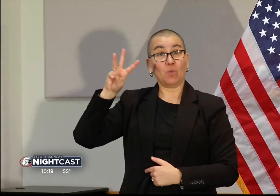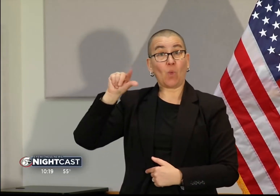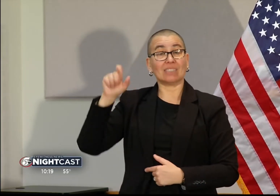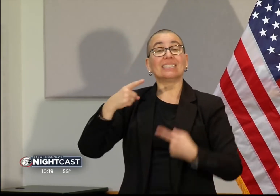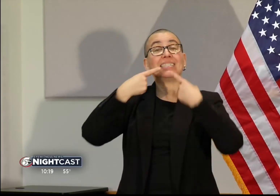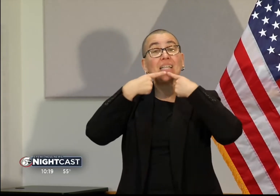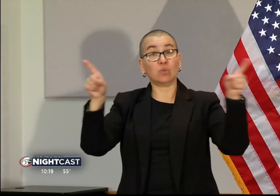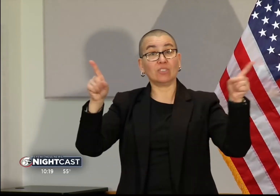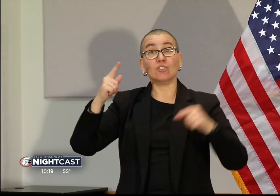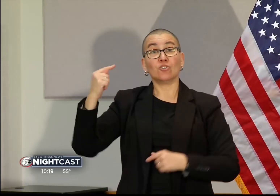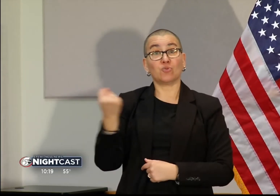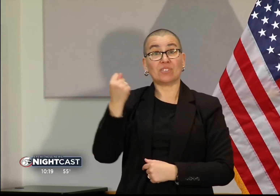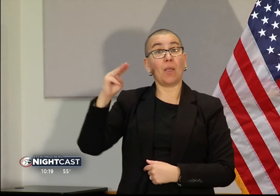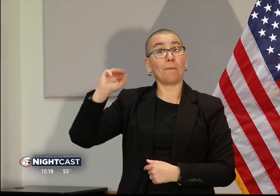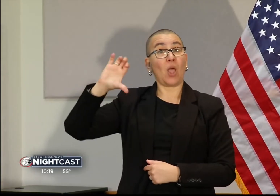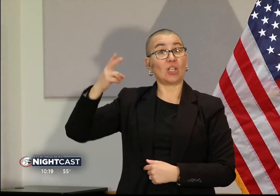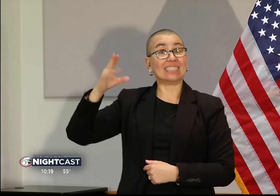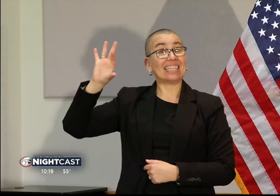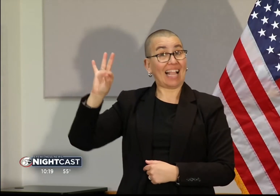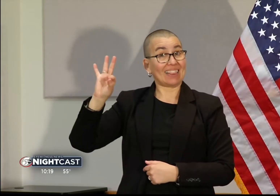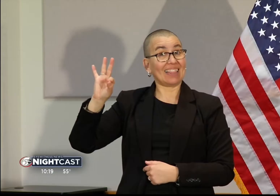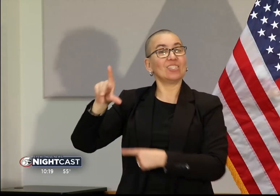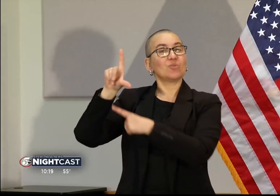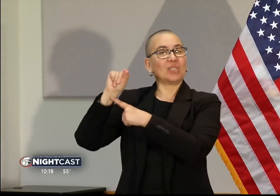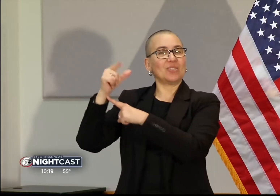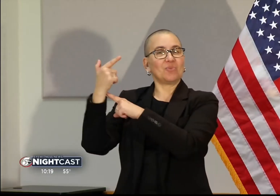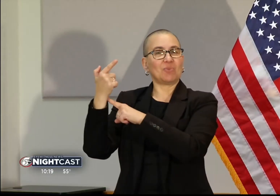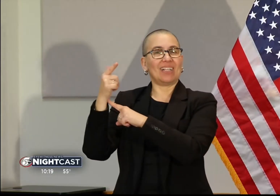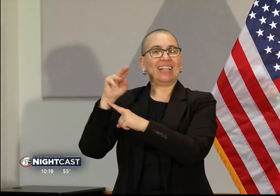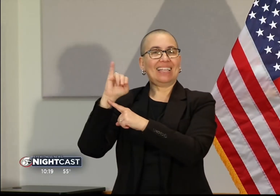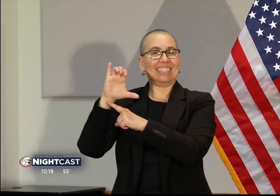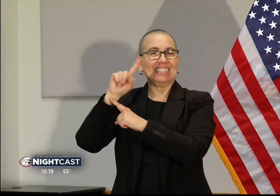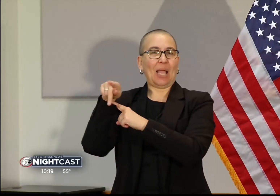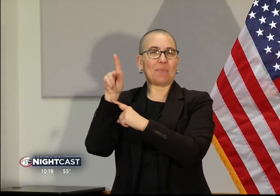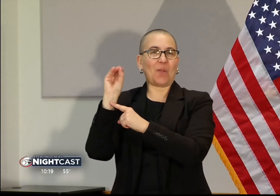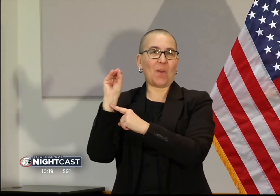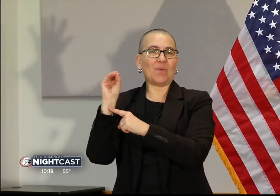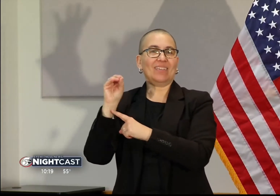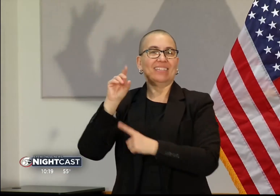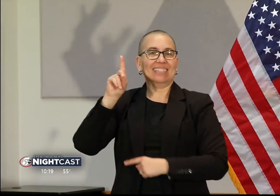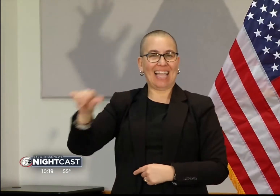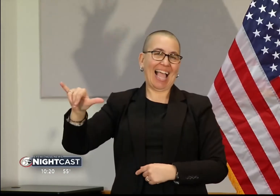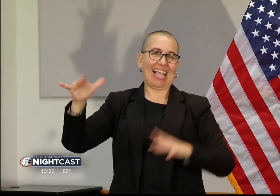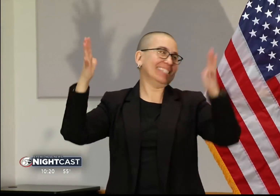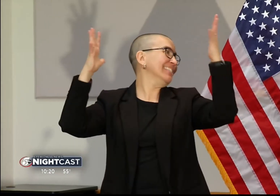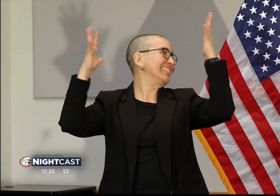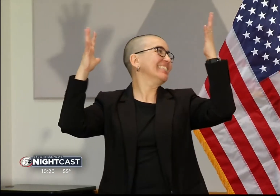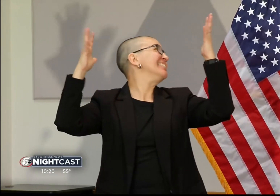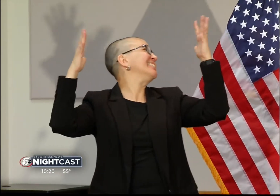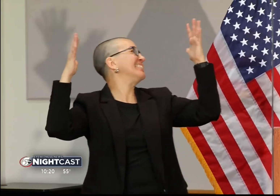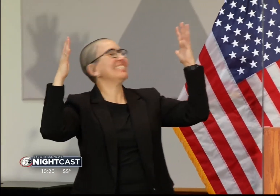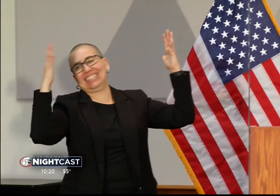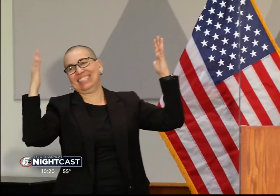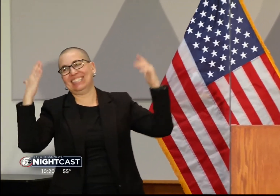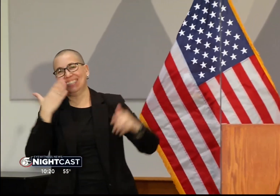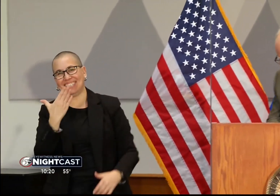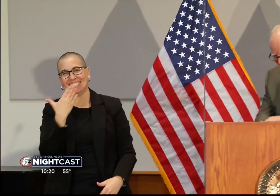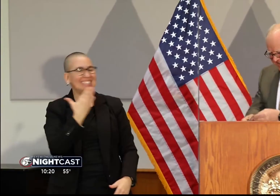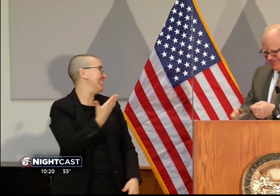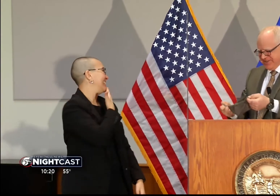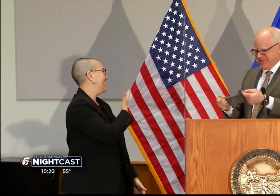Tuesday, March 9th, 2021, as Nick Zapko Day. Talk about that when the governor made his proclamation.